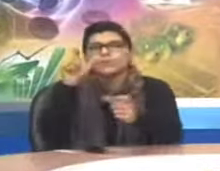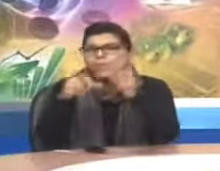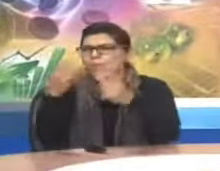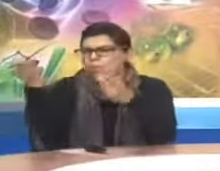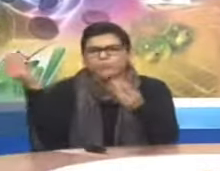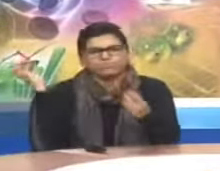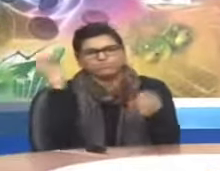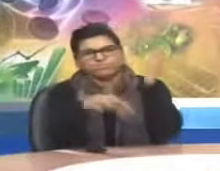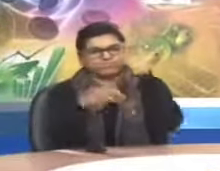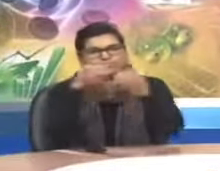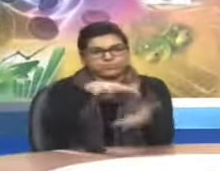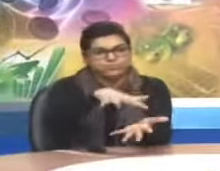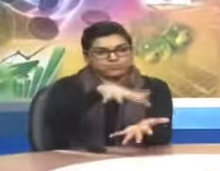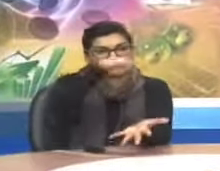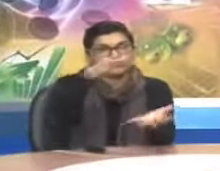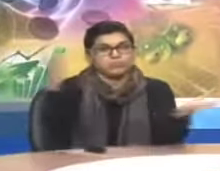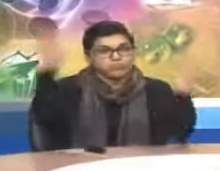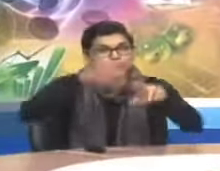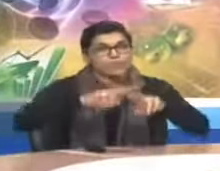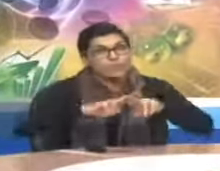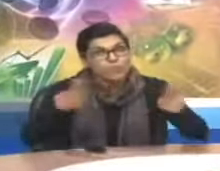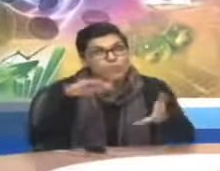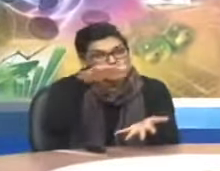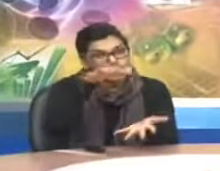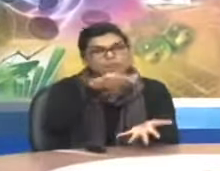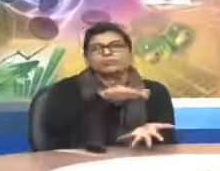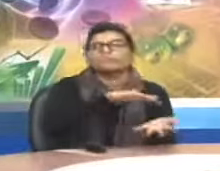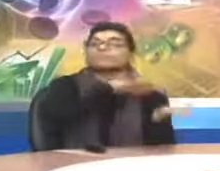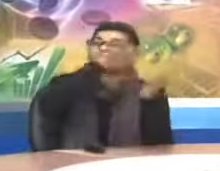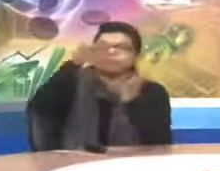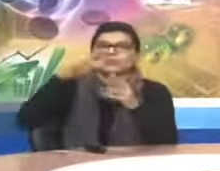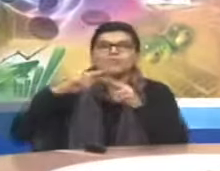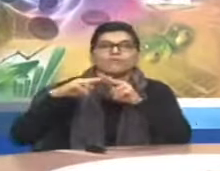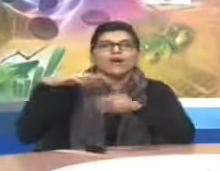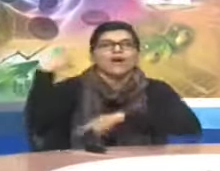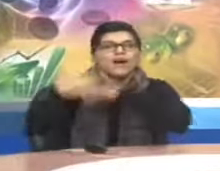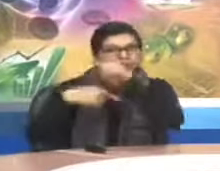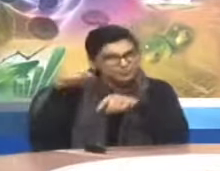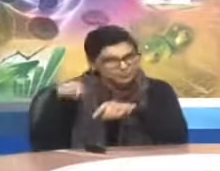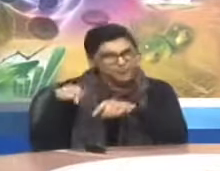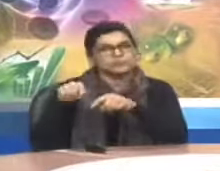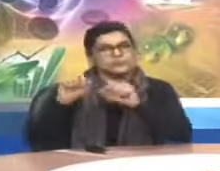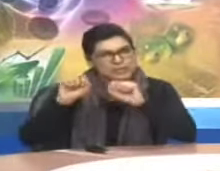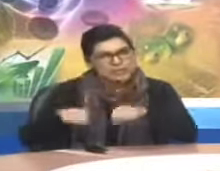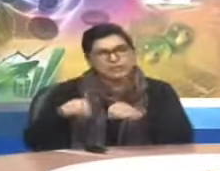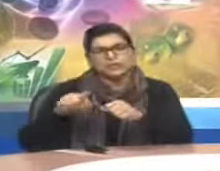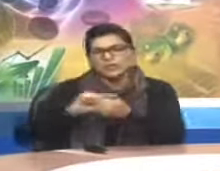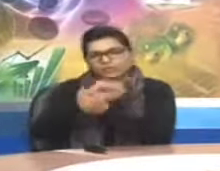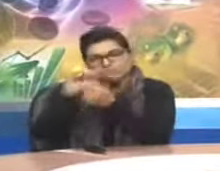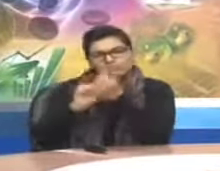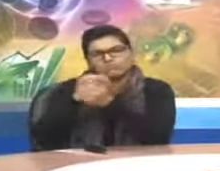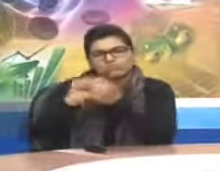keep that aside, and all those papers are, when given to the kabadi